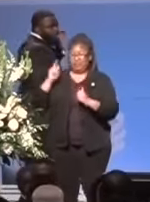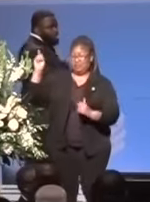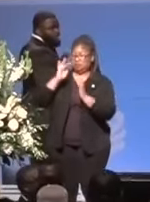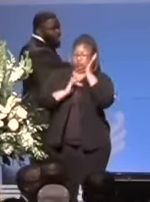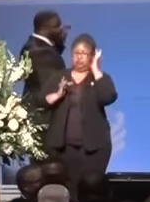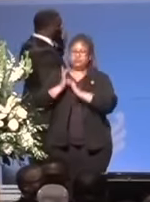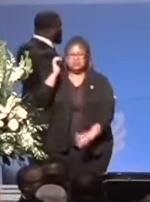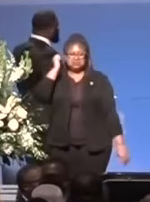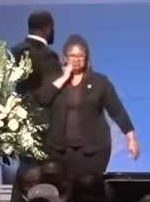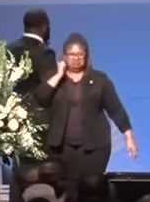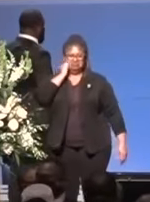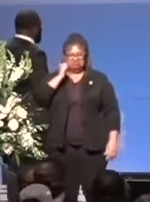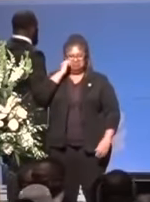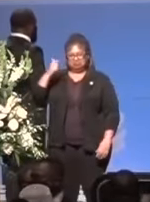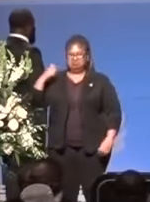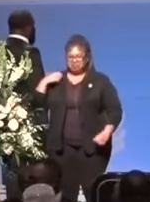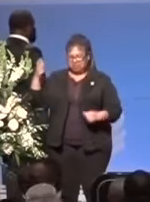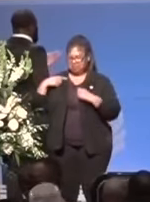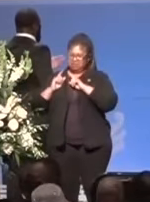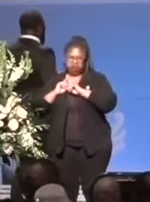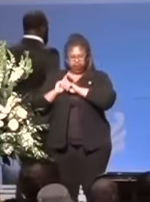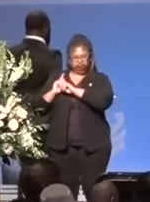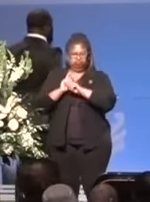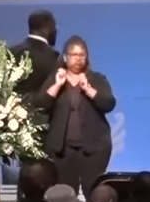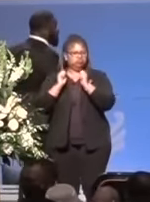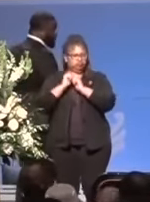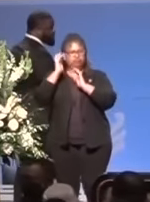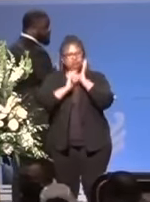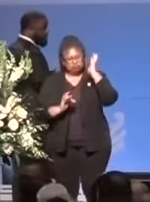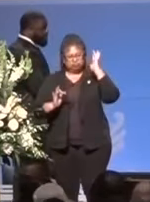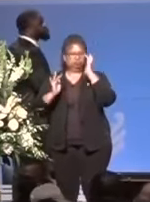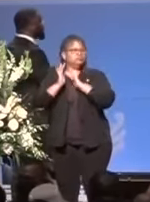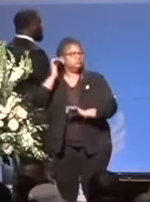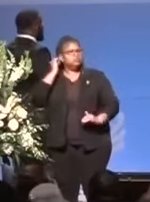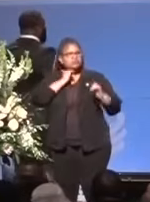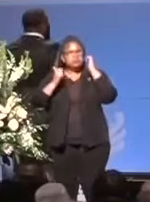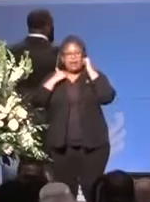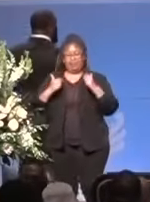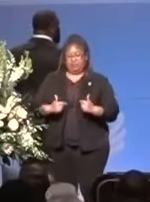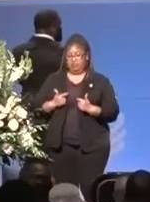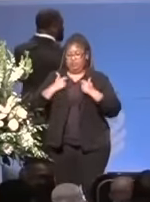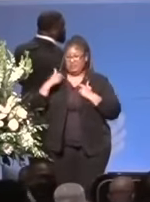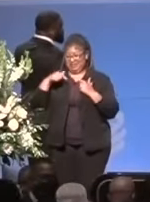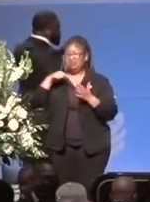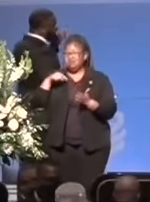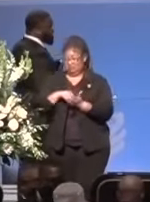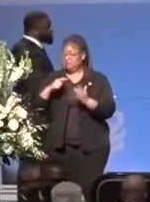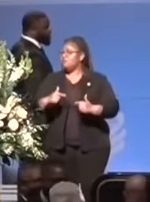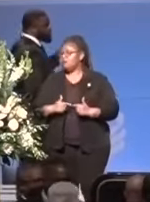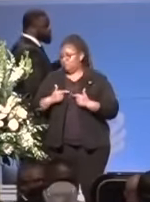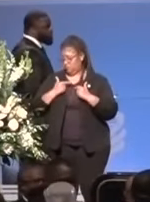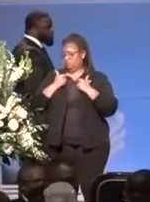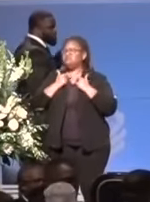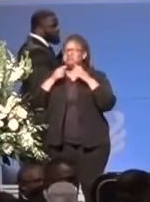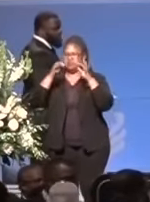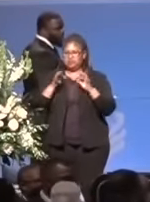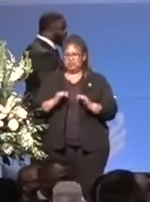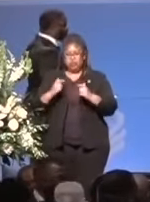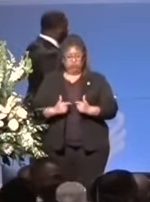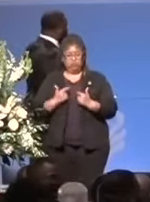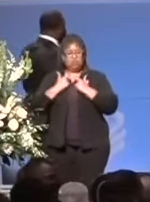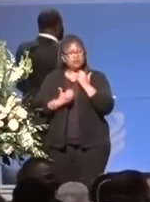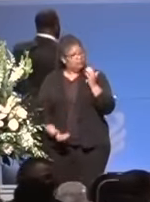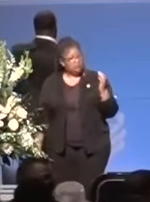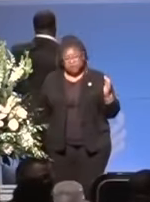He will hug his children home. I'm living his life. I'm living his life just to live